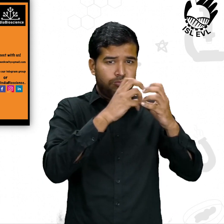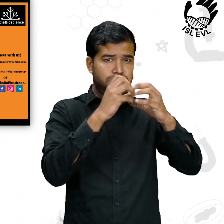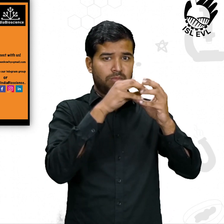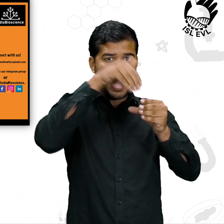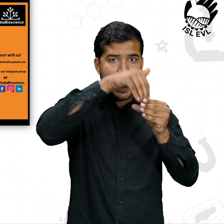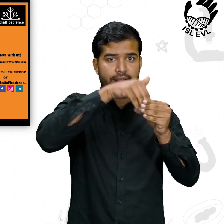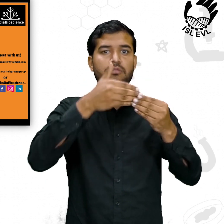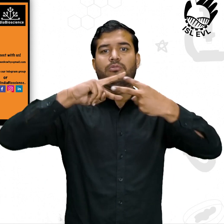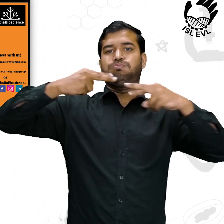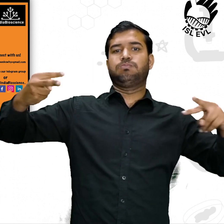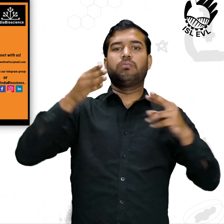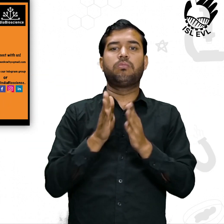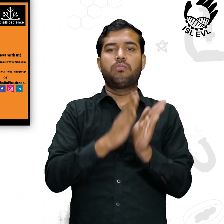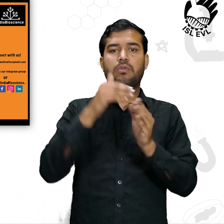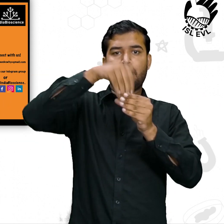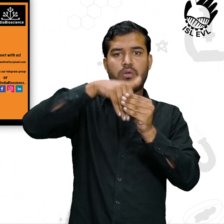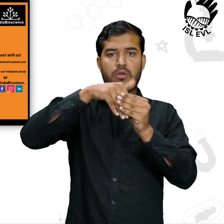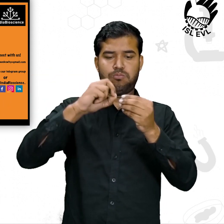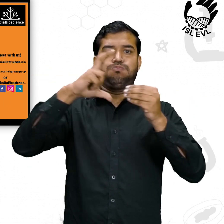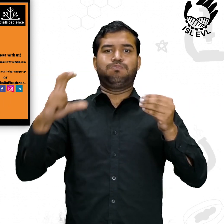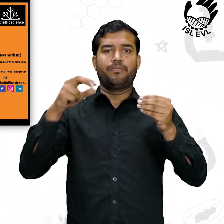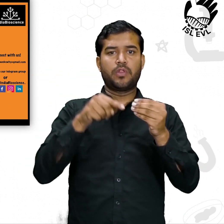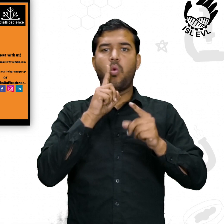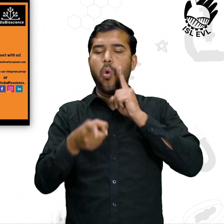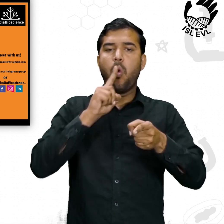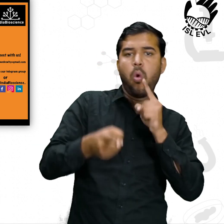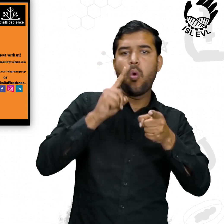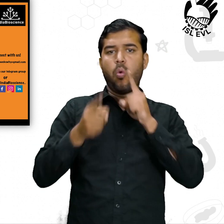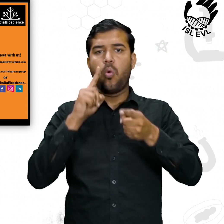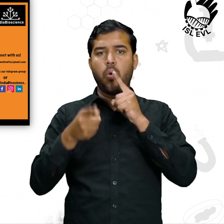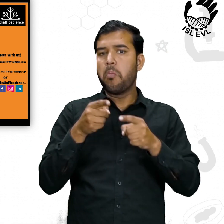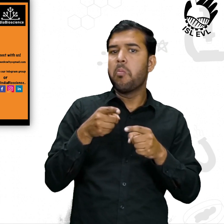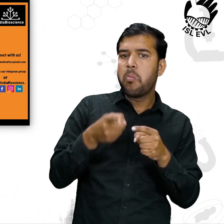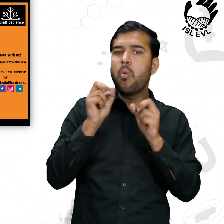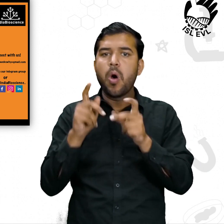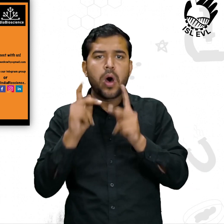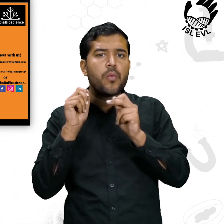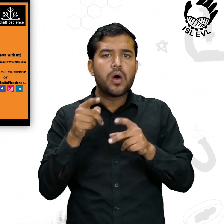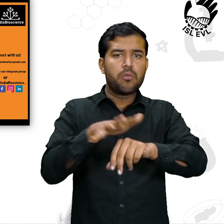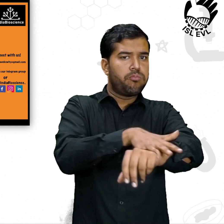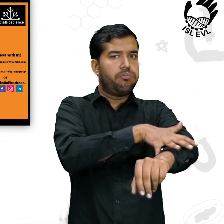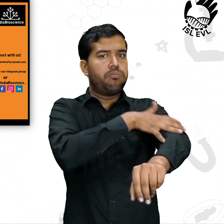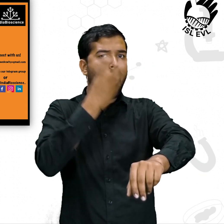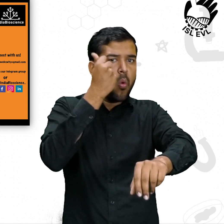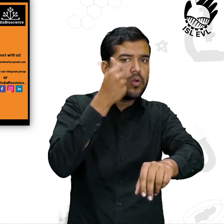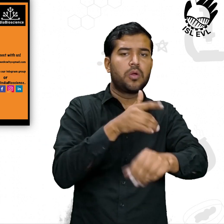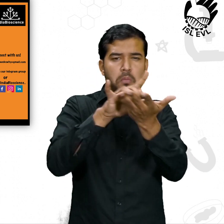genes indicate melanocytes to start producing the pigments assigned. Ooh, that's interesting. So, is